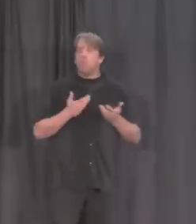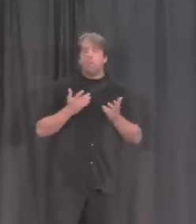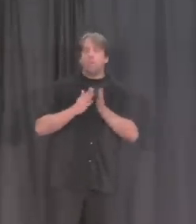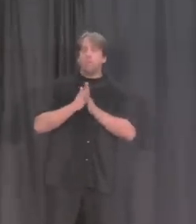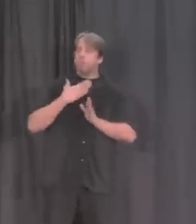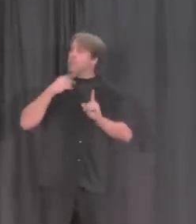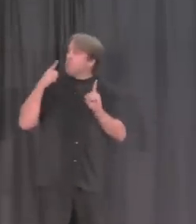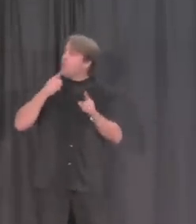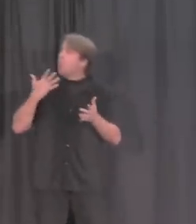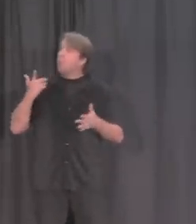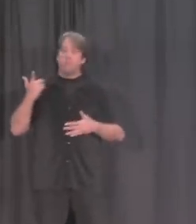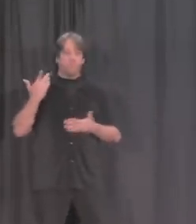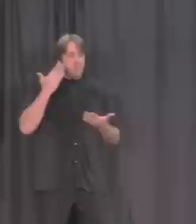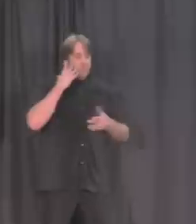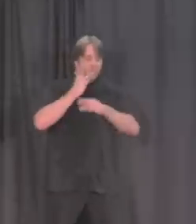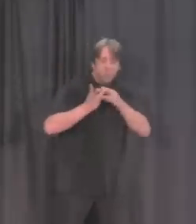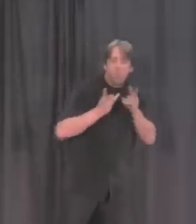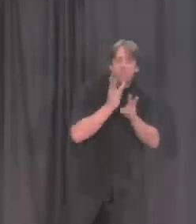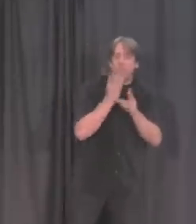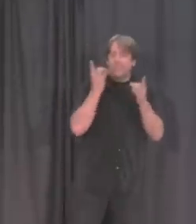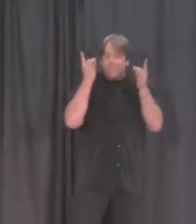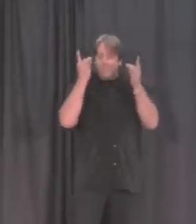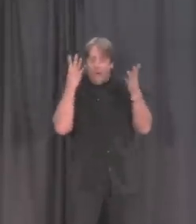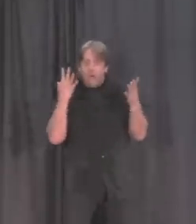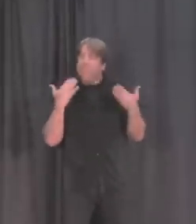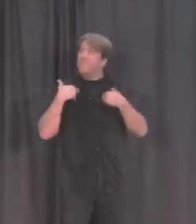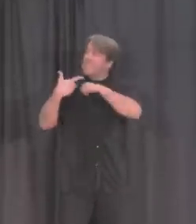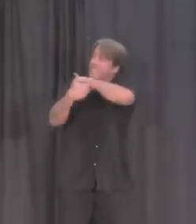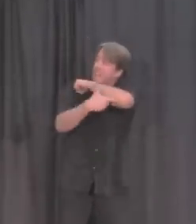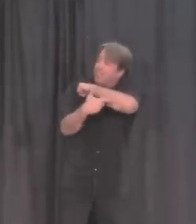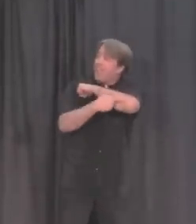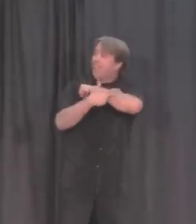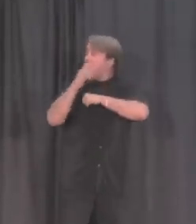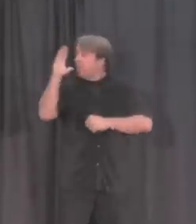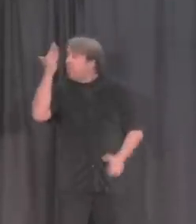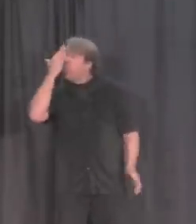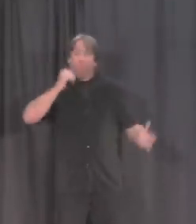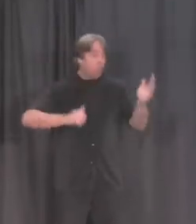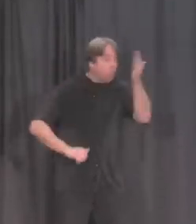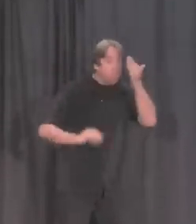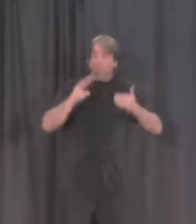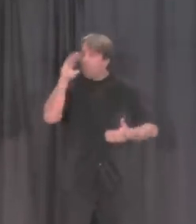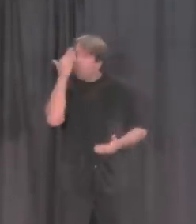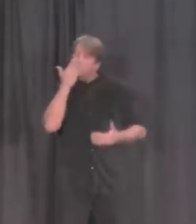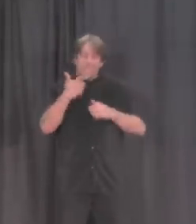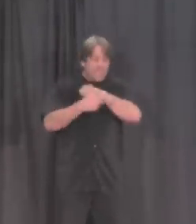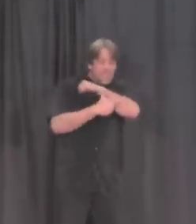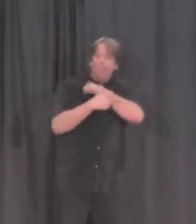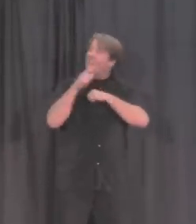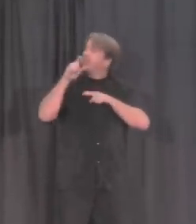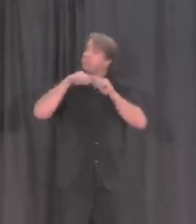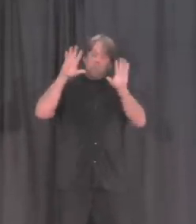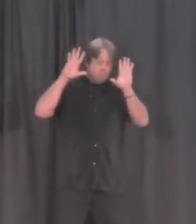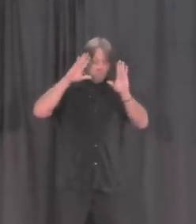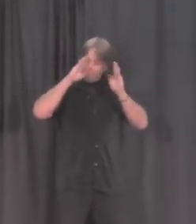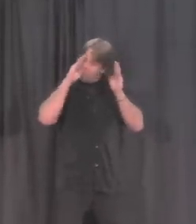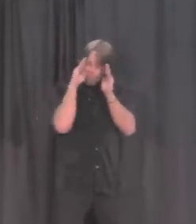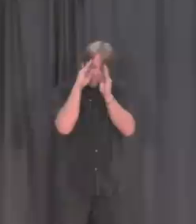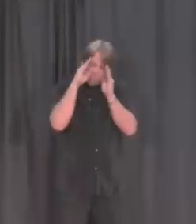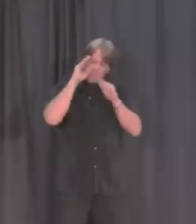point? Well, my point is that the world is terrible. Sin is rampant. If you commit to a